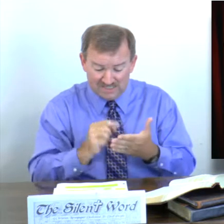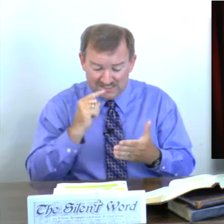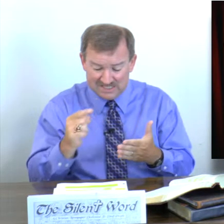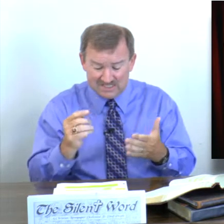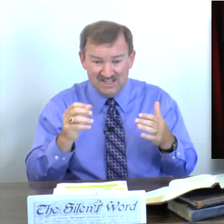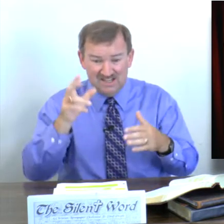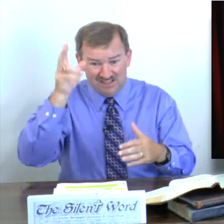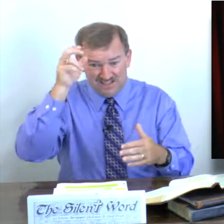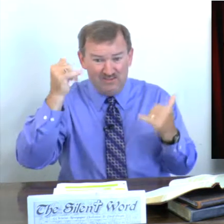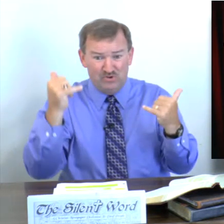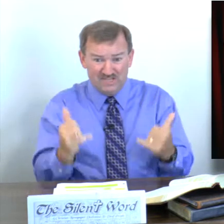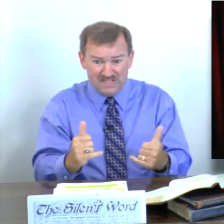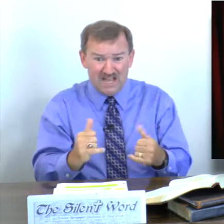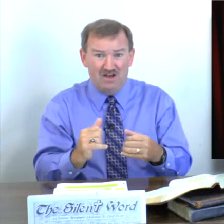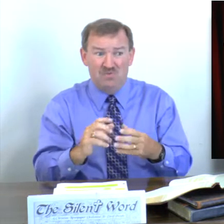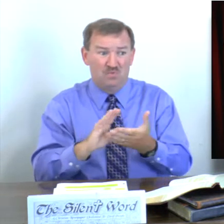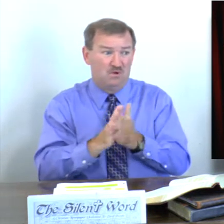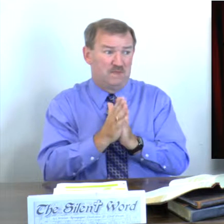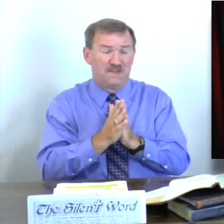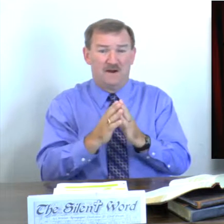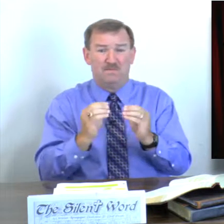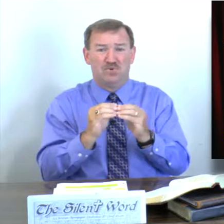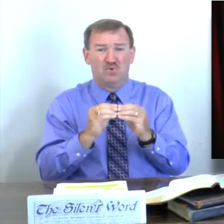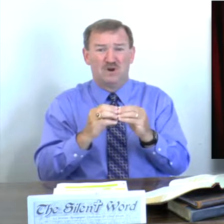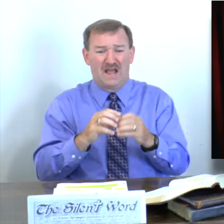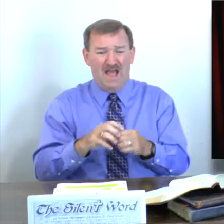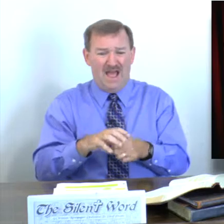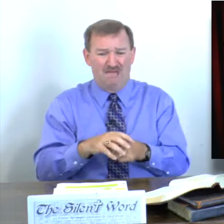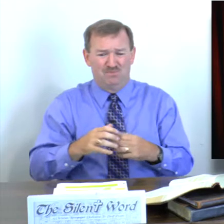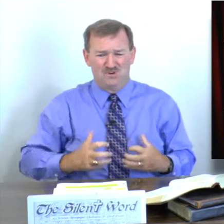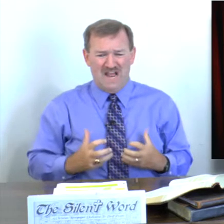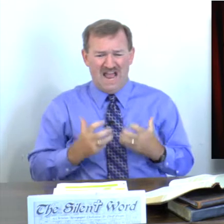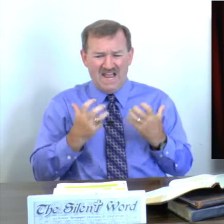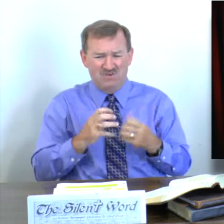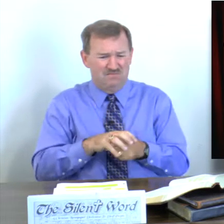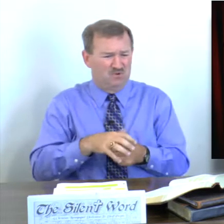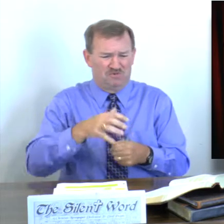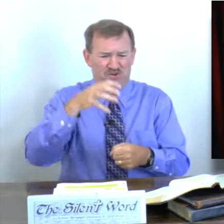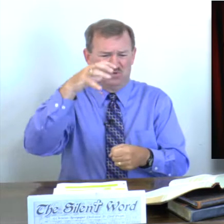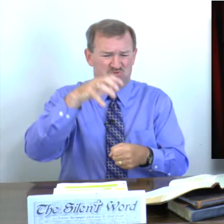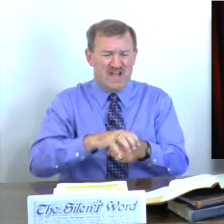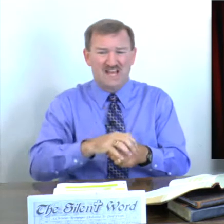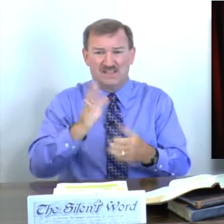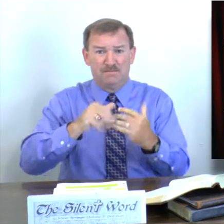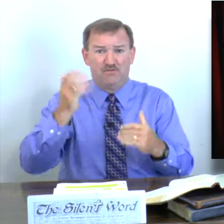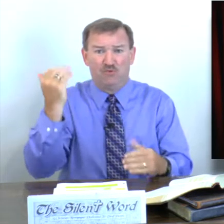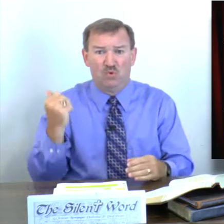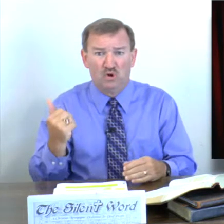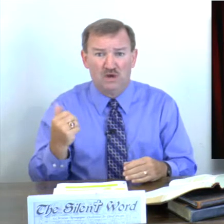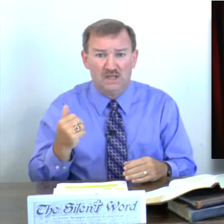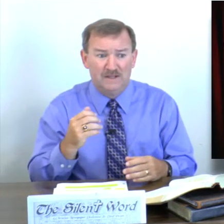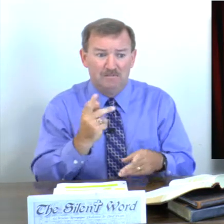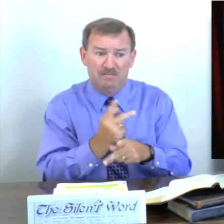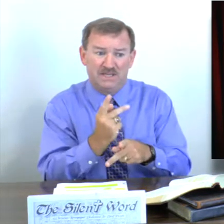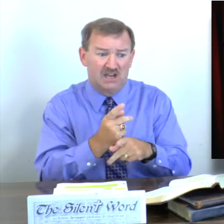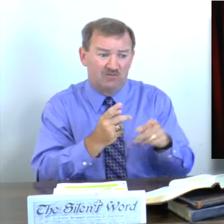he says, the devil is now will become more angry, more filled with wrath than before. Be careful